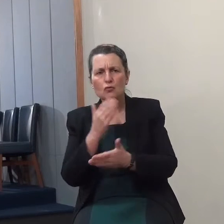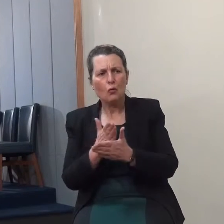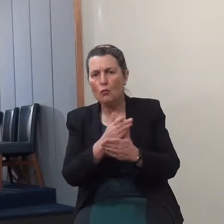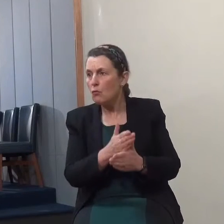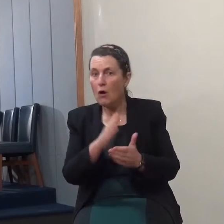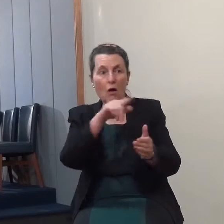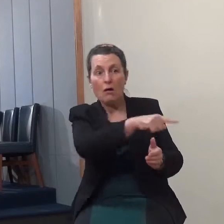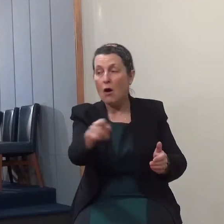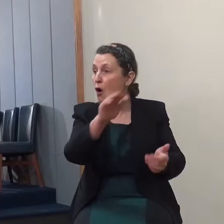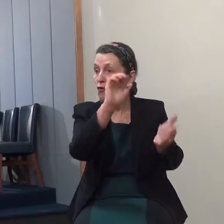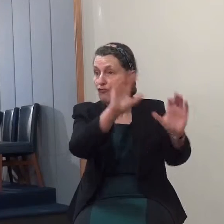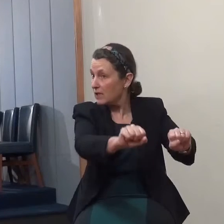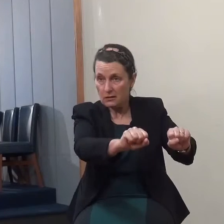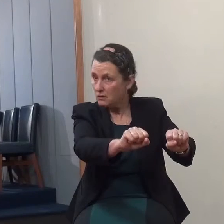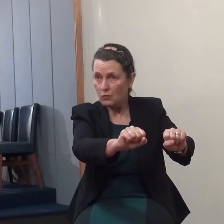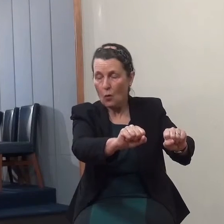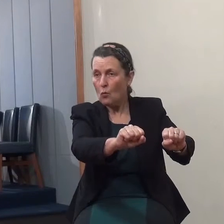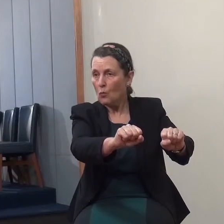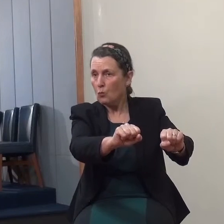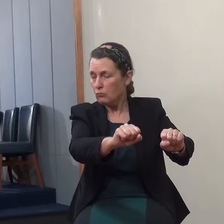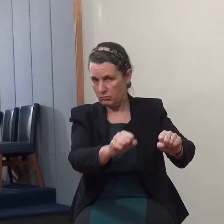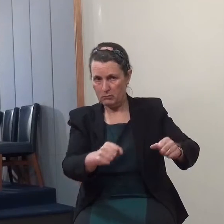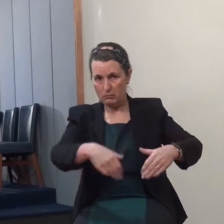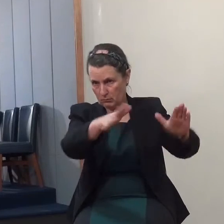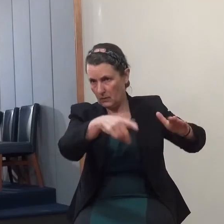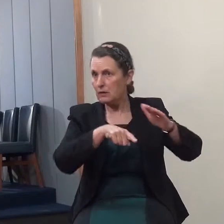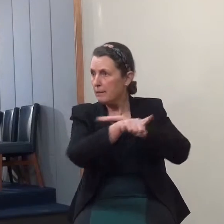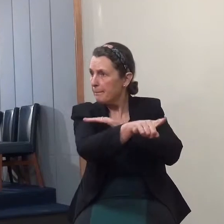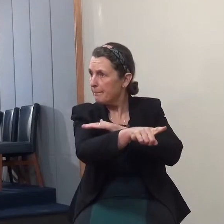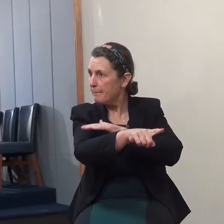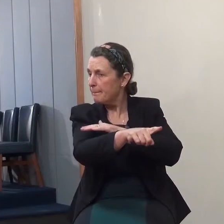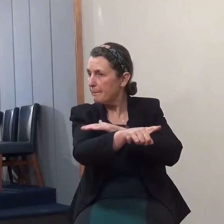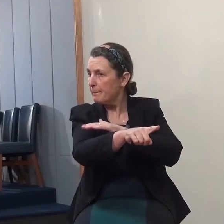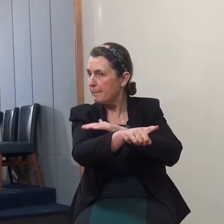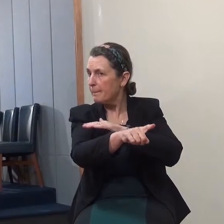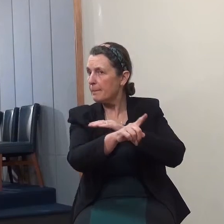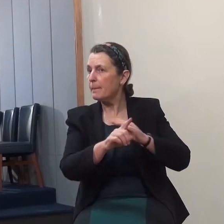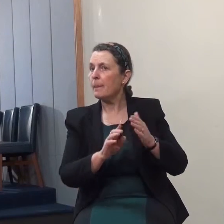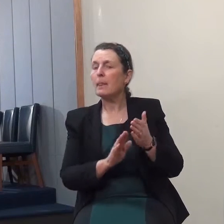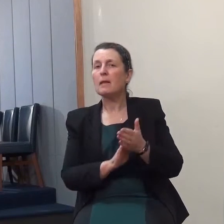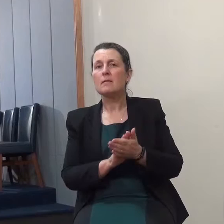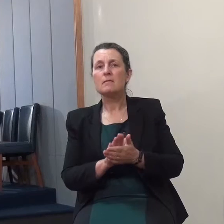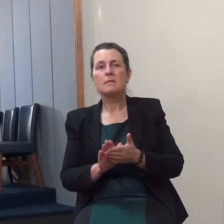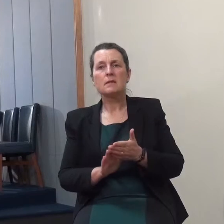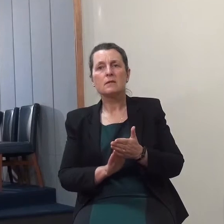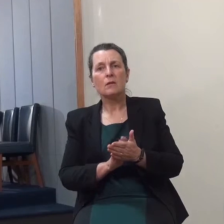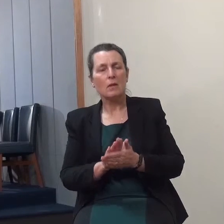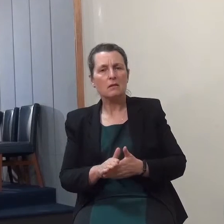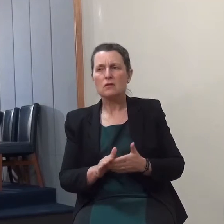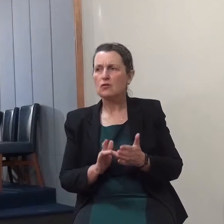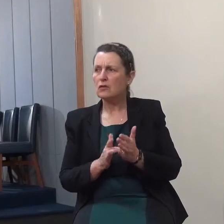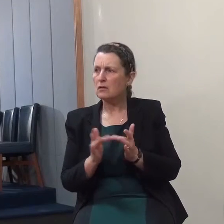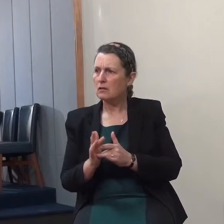life. And all his instruction and correction was in the light of that intense love.